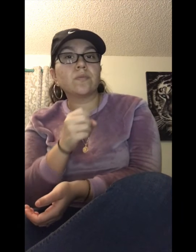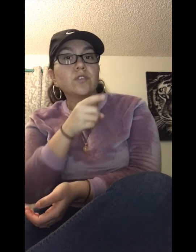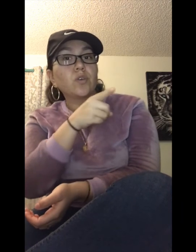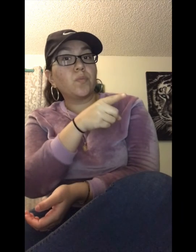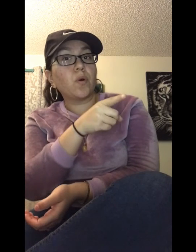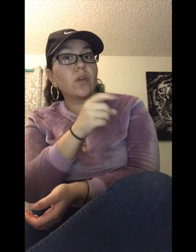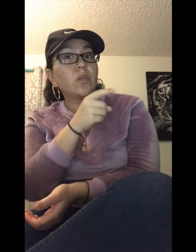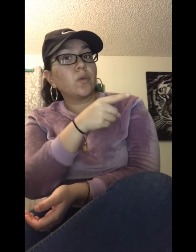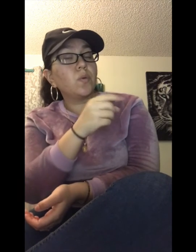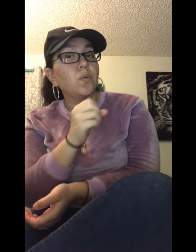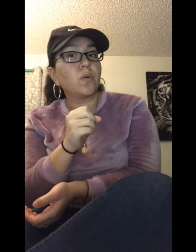you point you,